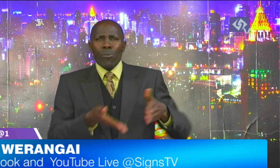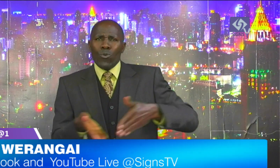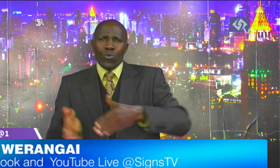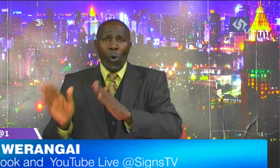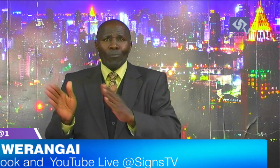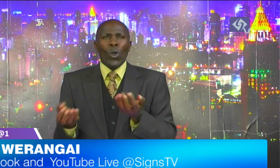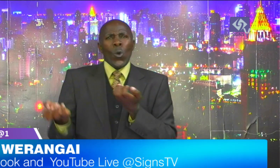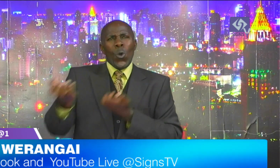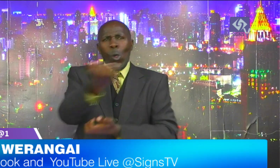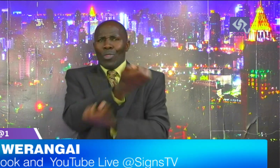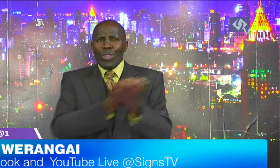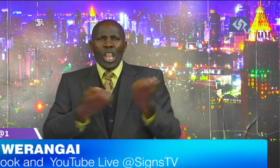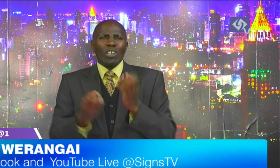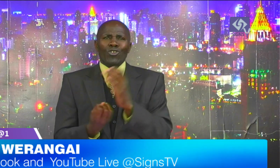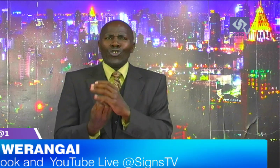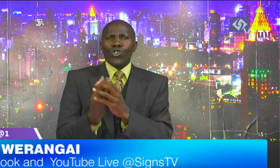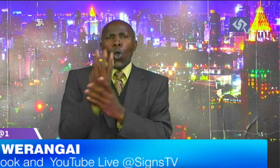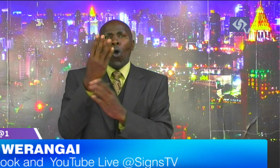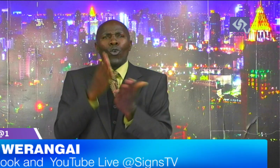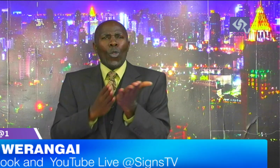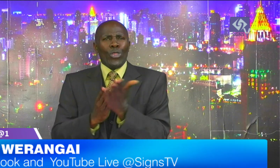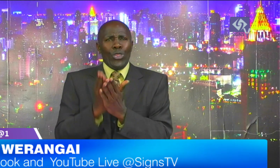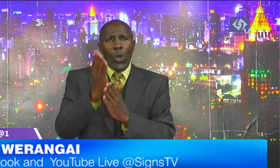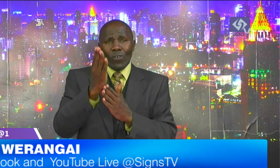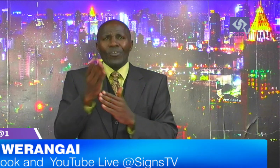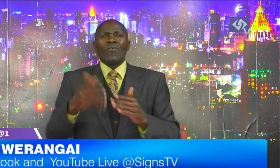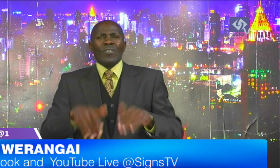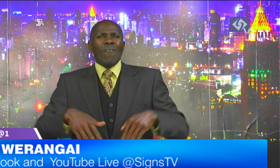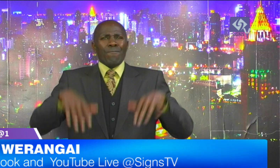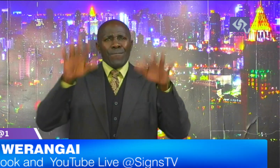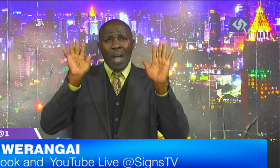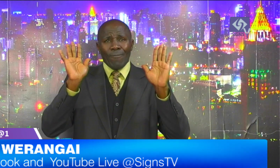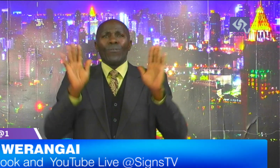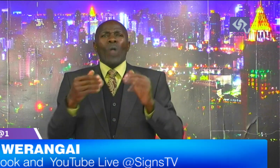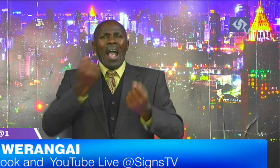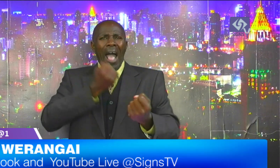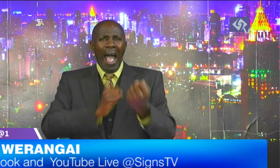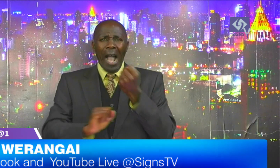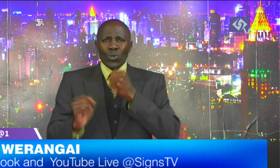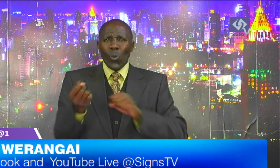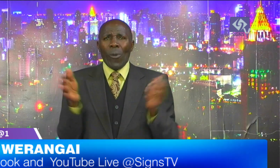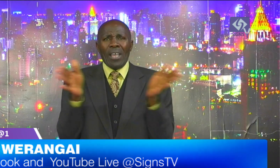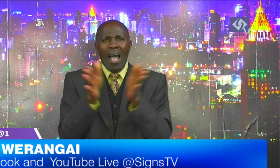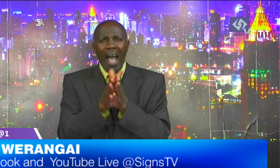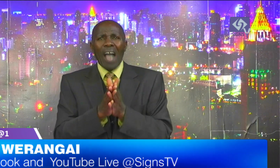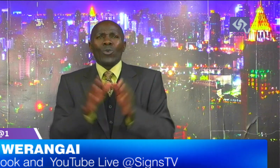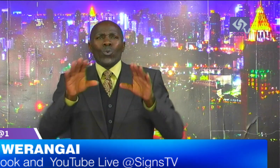emphasizing opportunities for economic growth through climate action, and the role